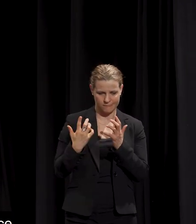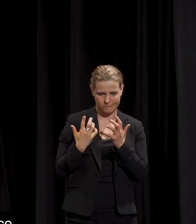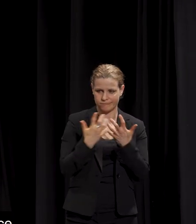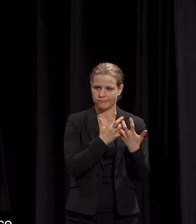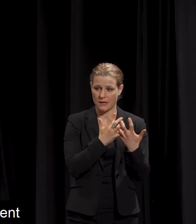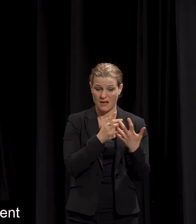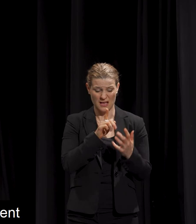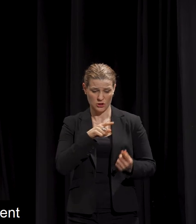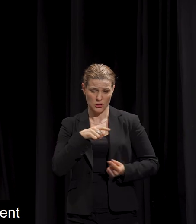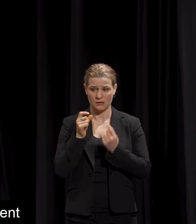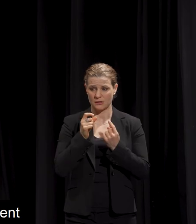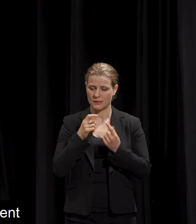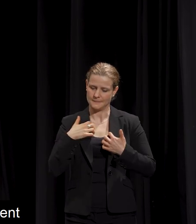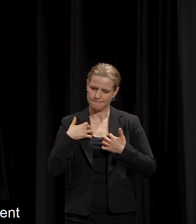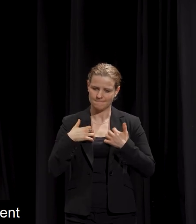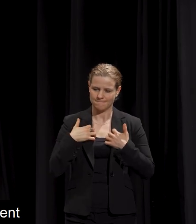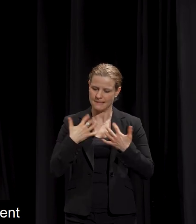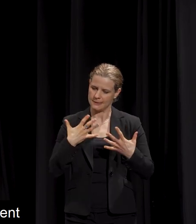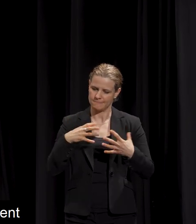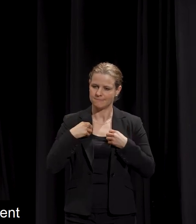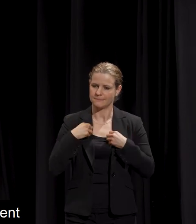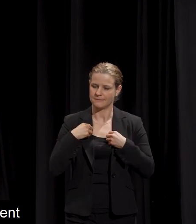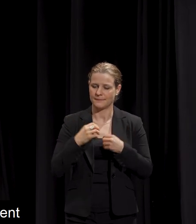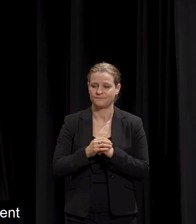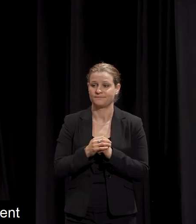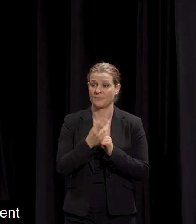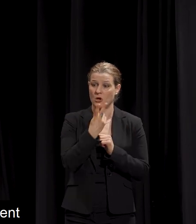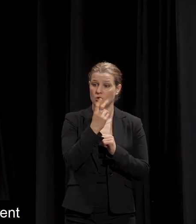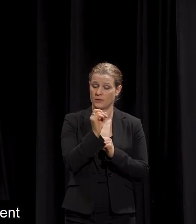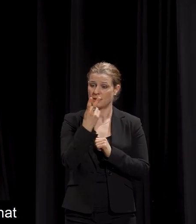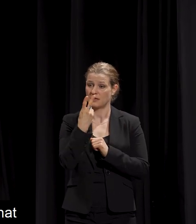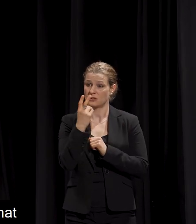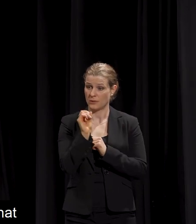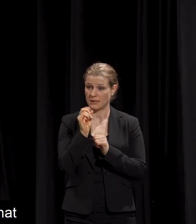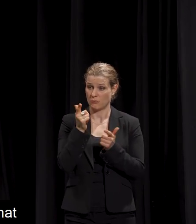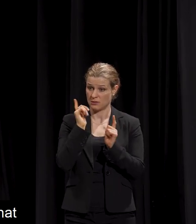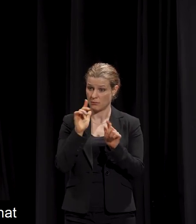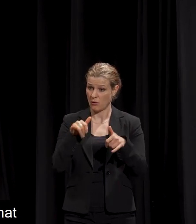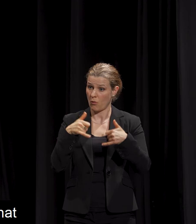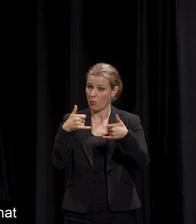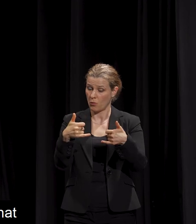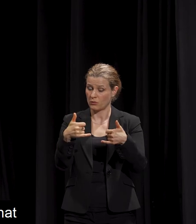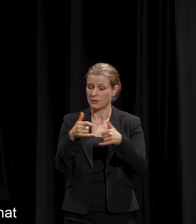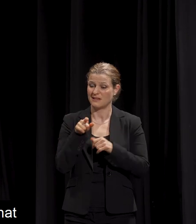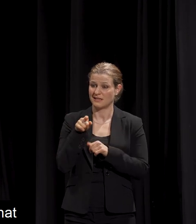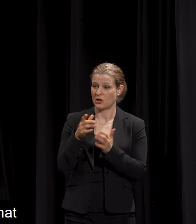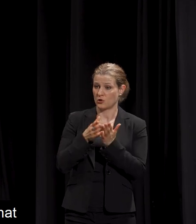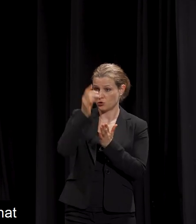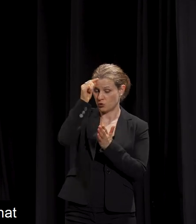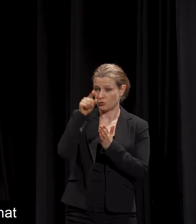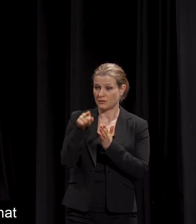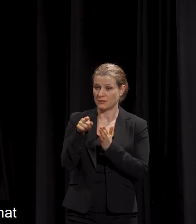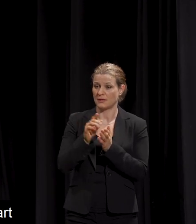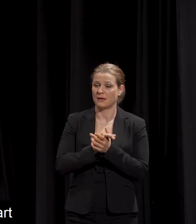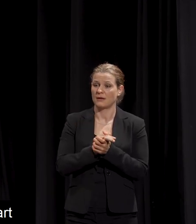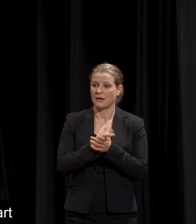with resilience and dignity. The 2020 recipient of the Middle Years Principal Award goes to a student that has achieved